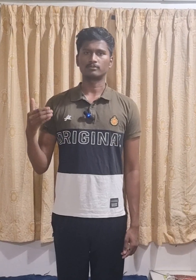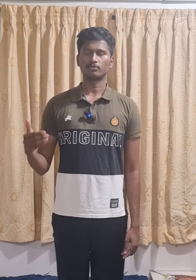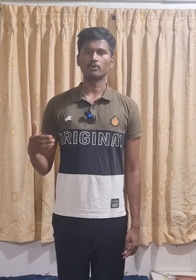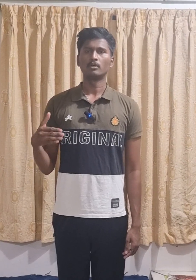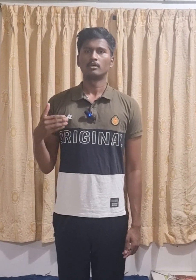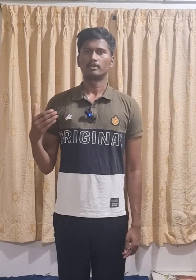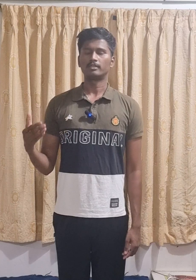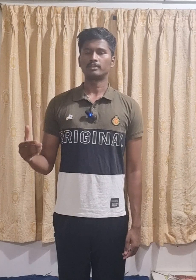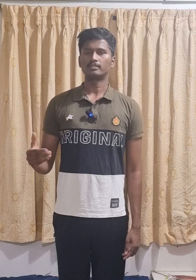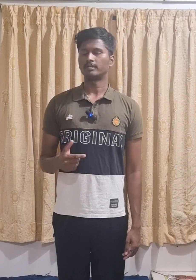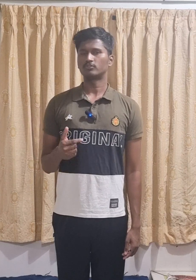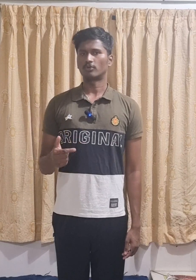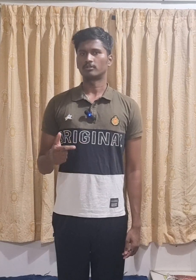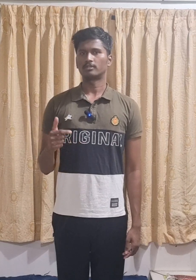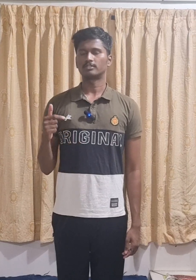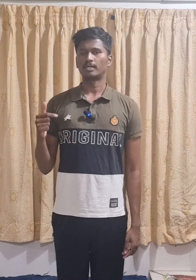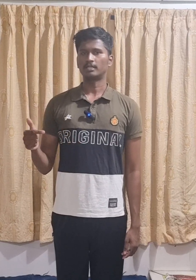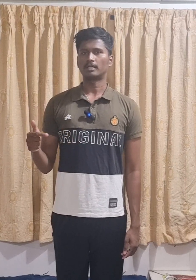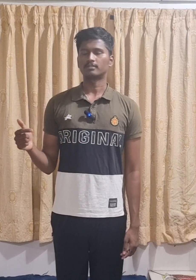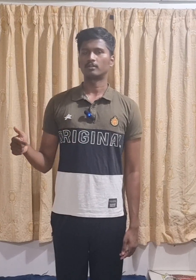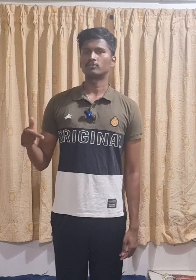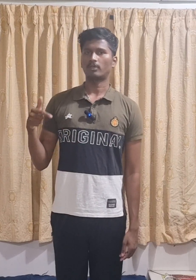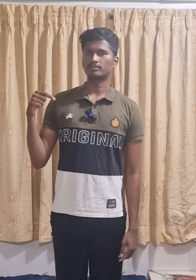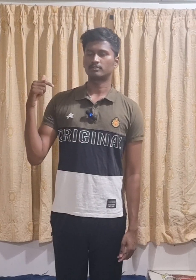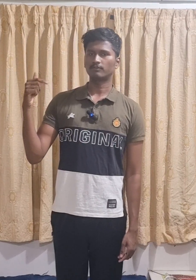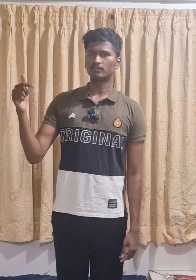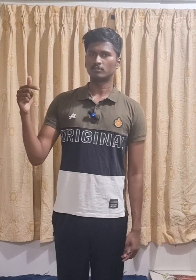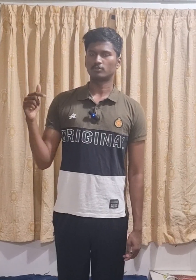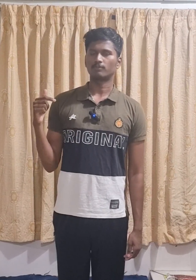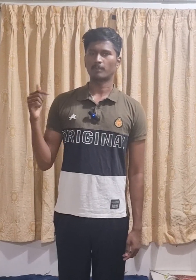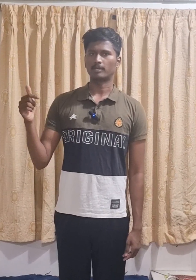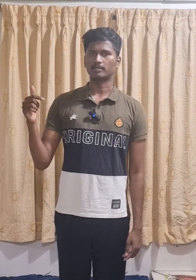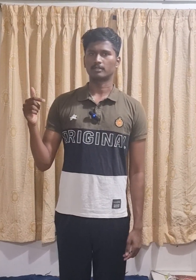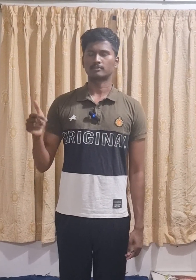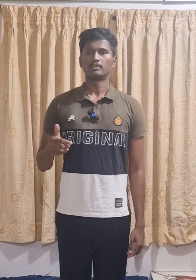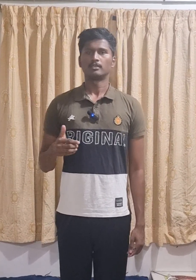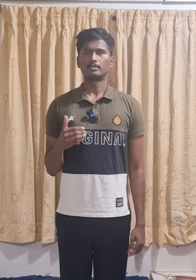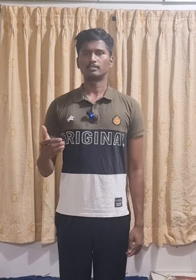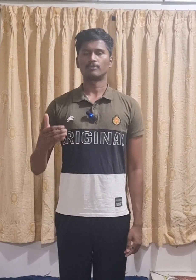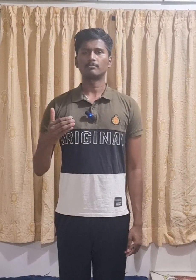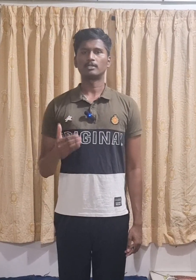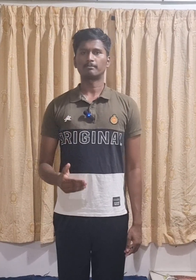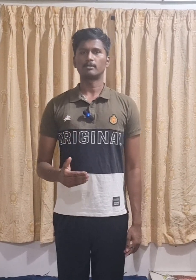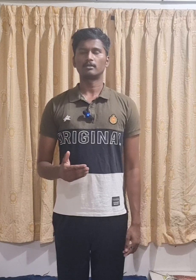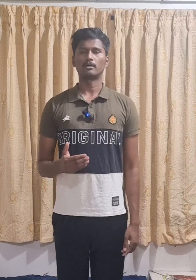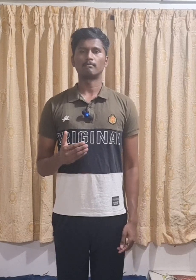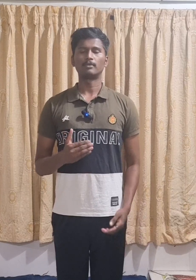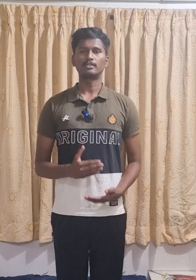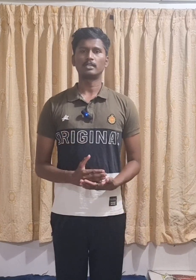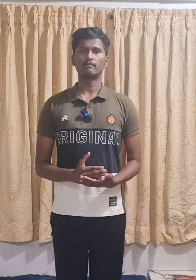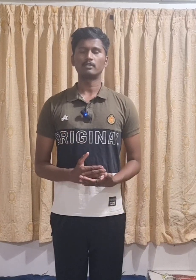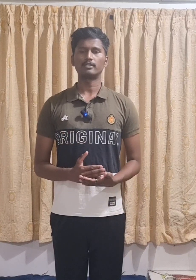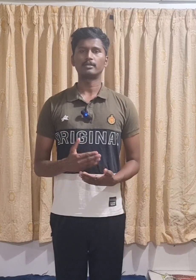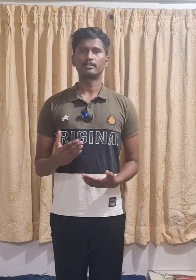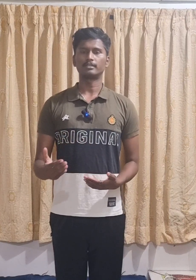So in short, the child class can also access the features of parent class. In this way, multi-level inheritance is